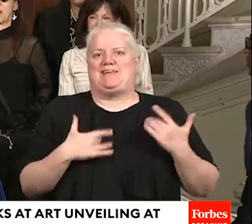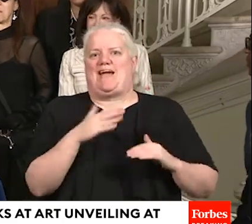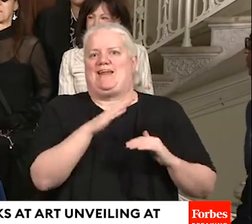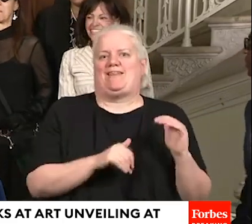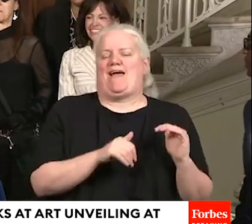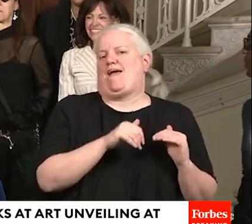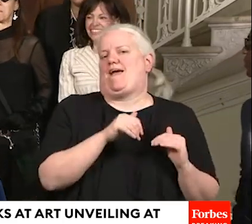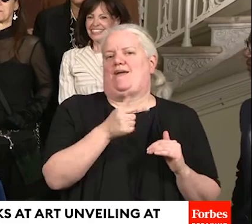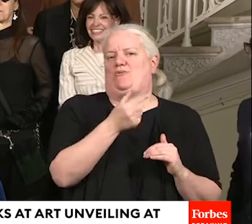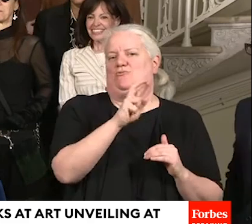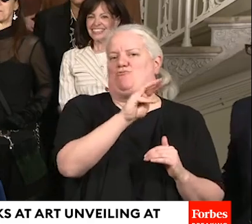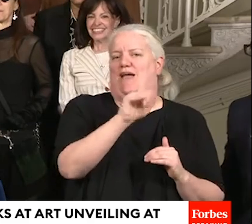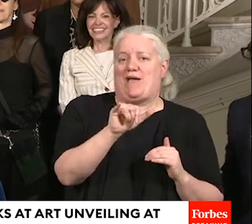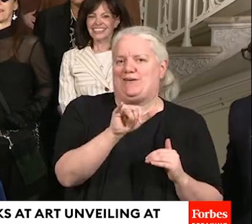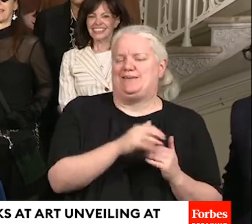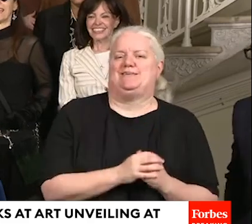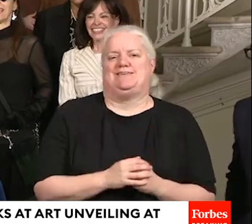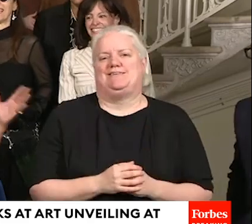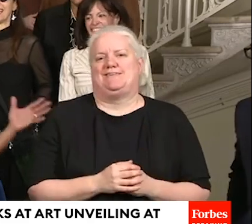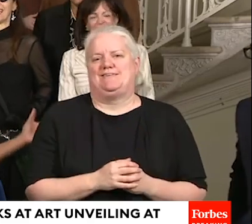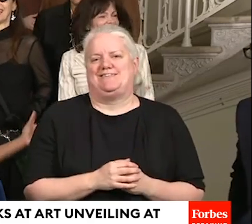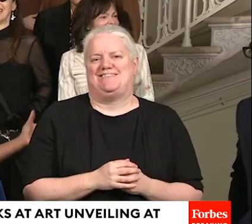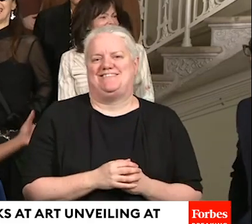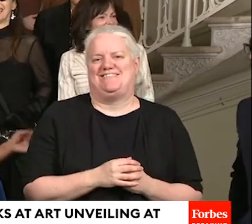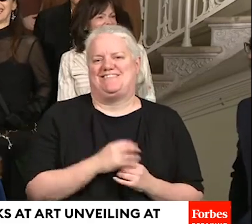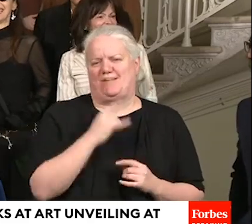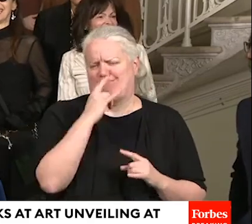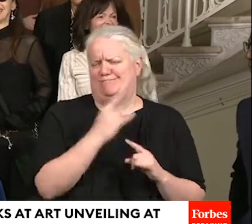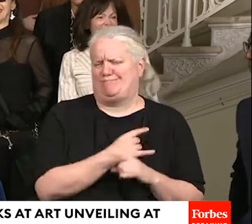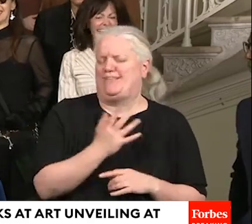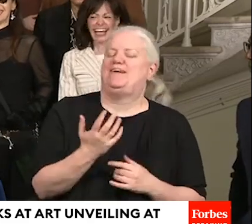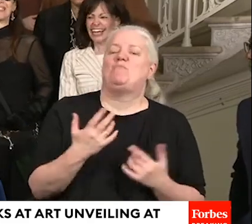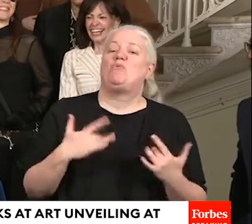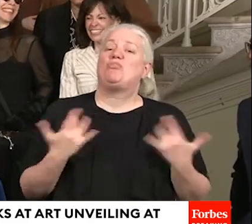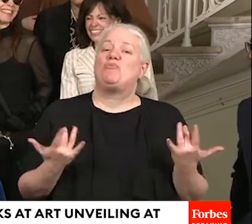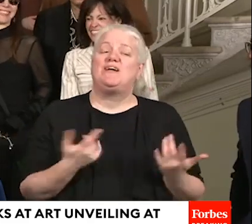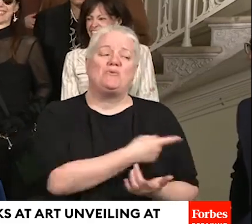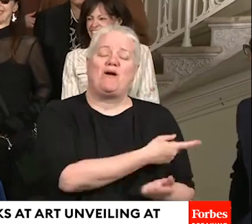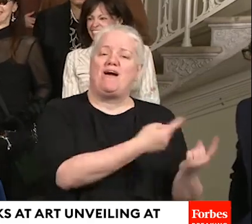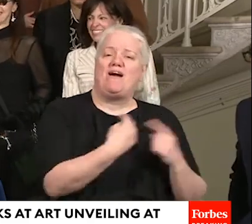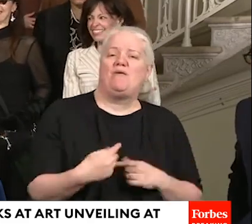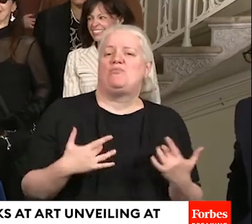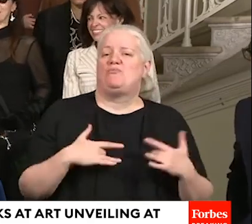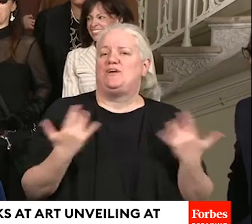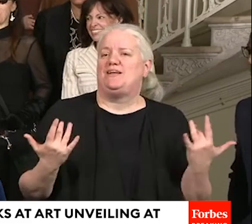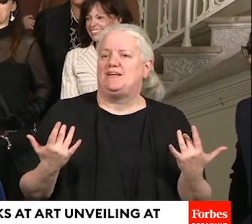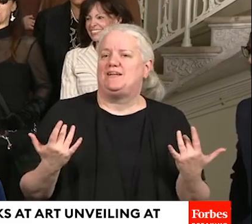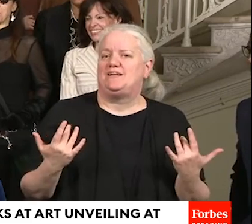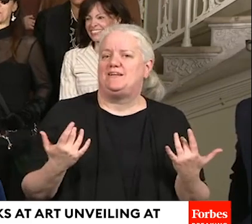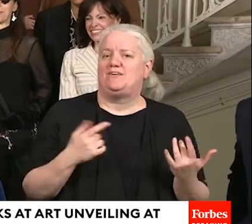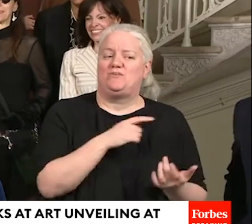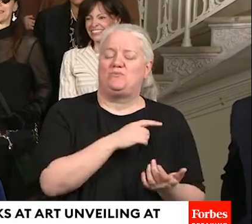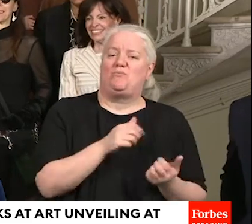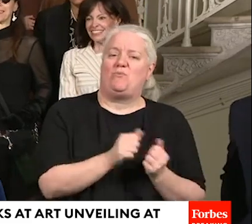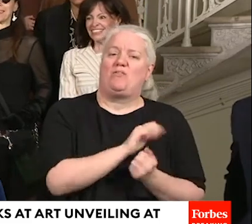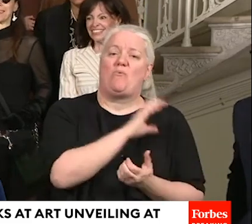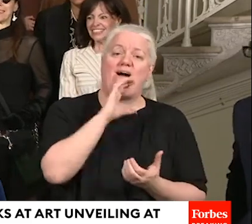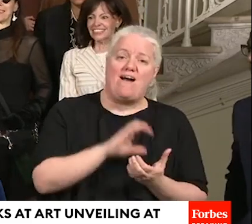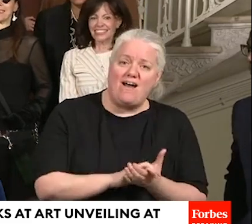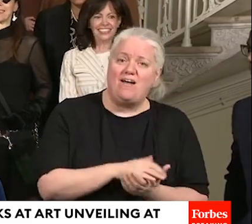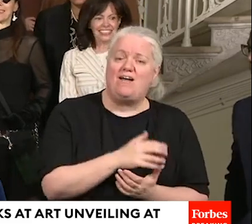launch event by Rihanna. But we're so thrilled to have you, and we're thrilled that your wife is here, and we